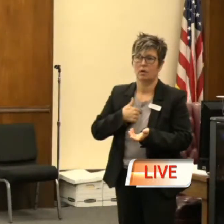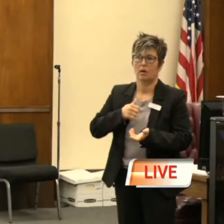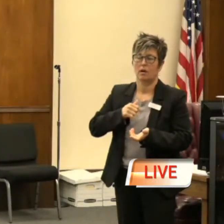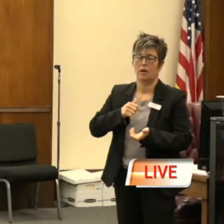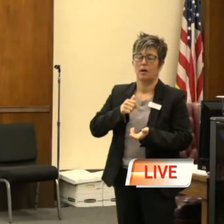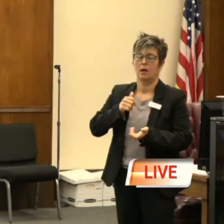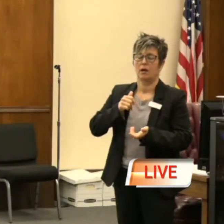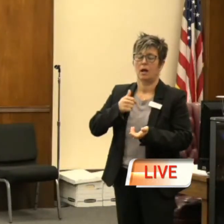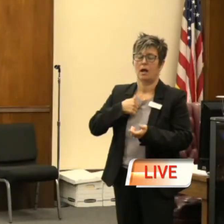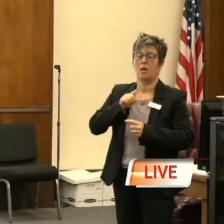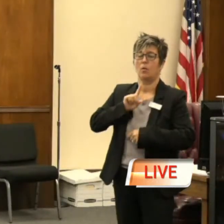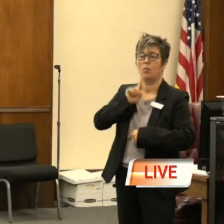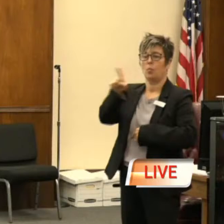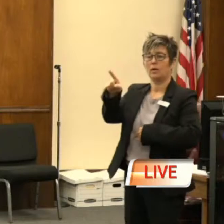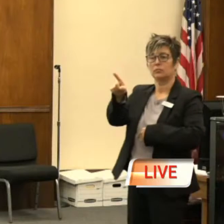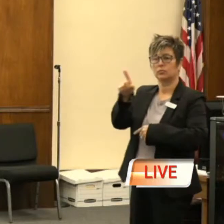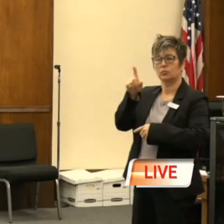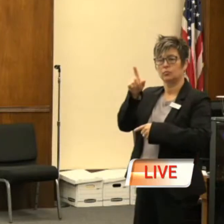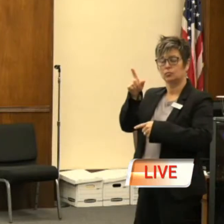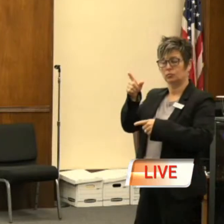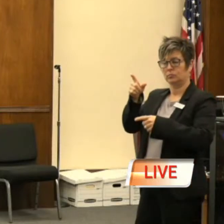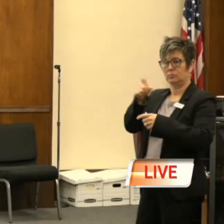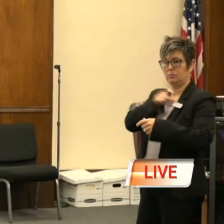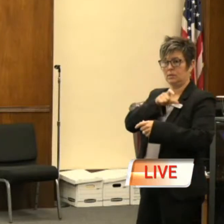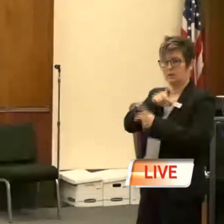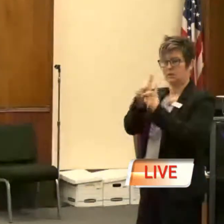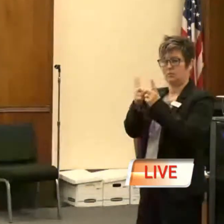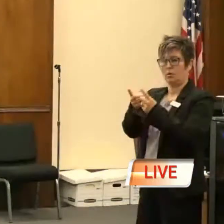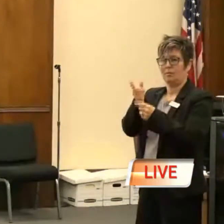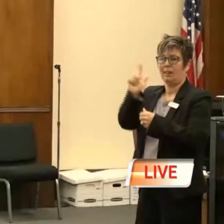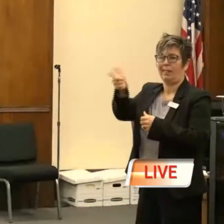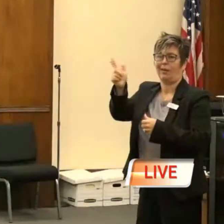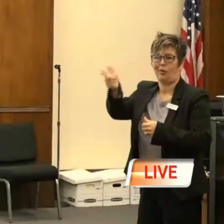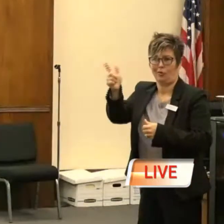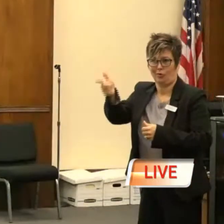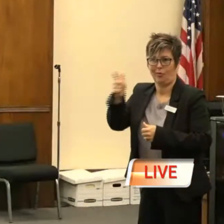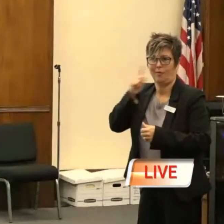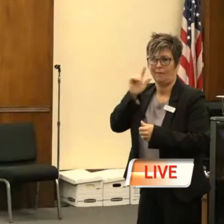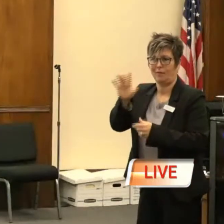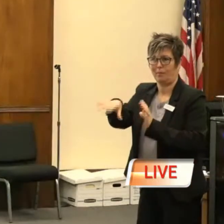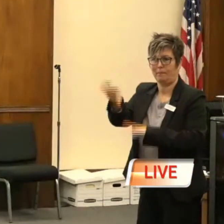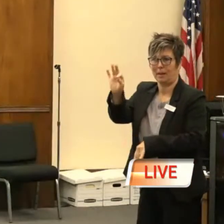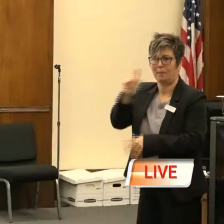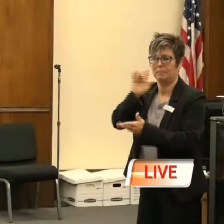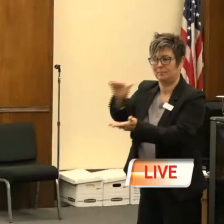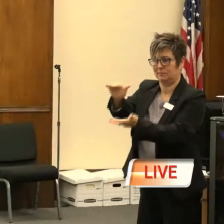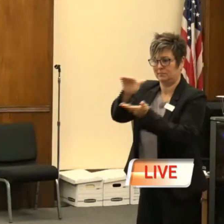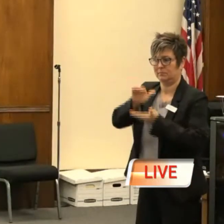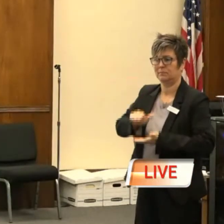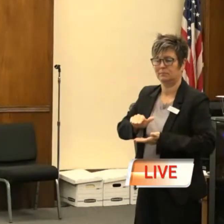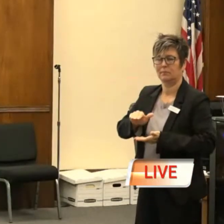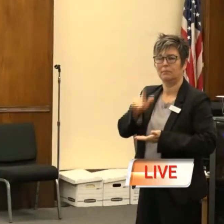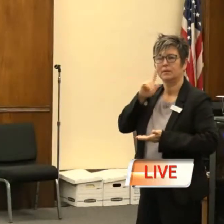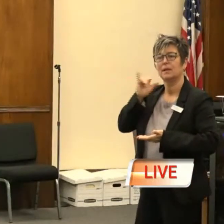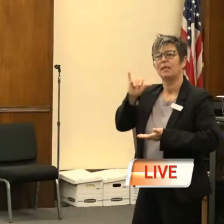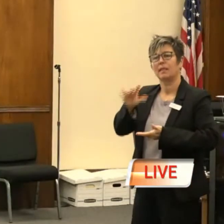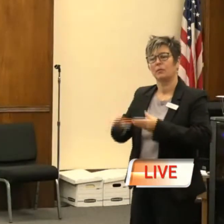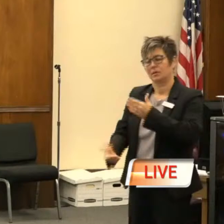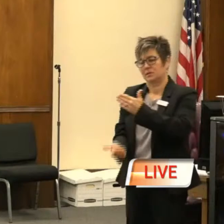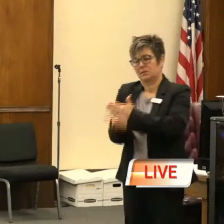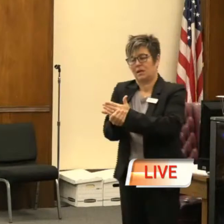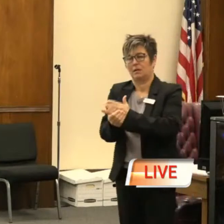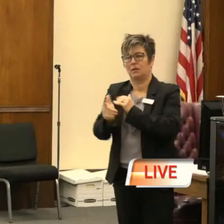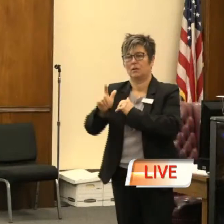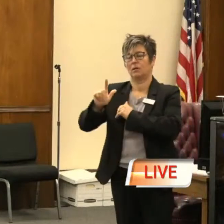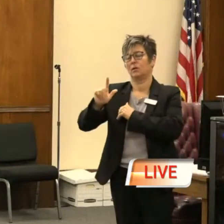later to get some of these electronic files and that kind of thing. So that's the 2021 supplement for exhibits 29, 30,